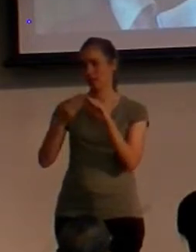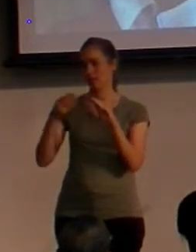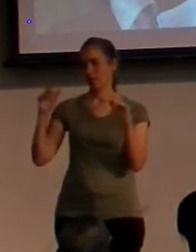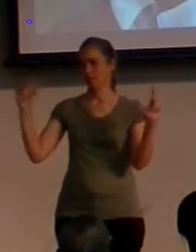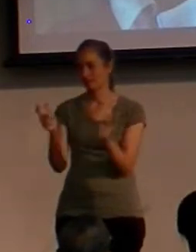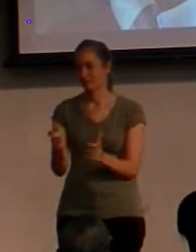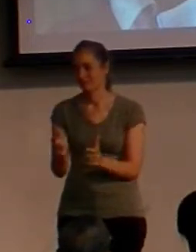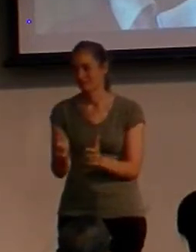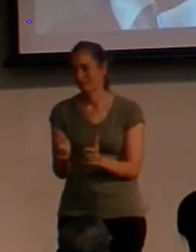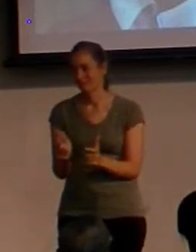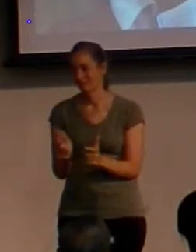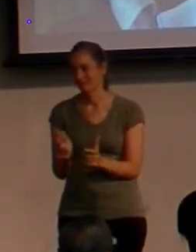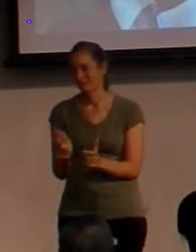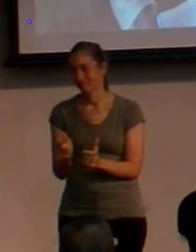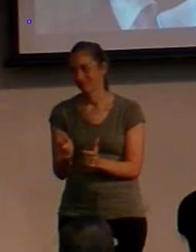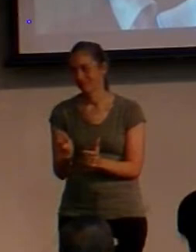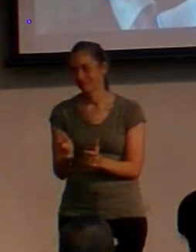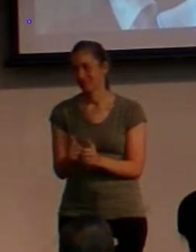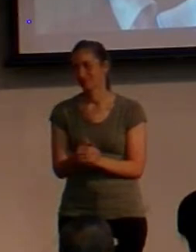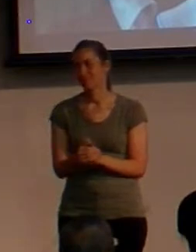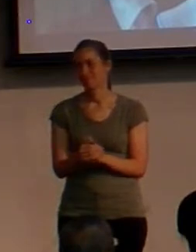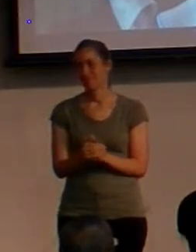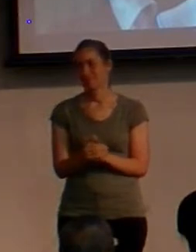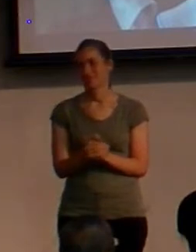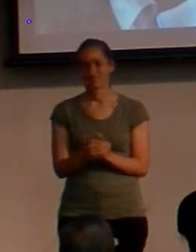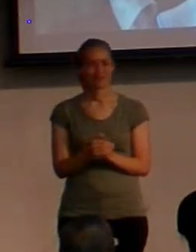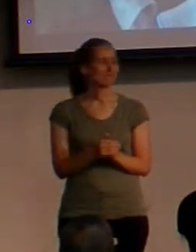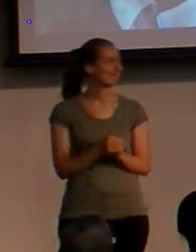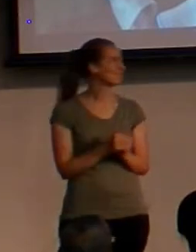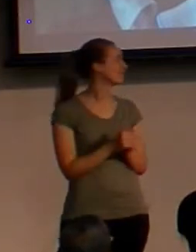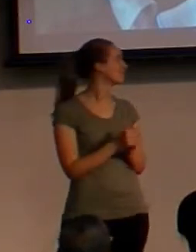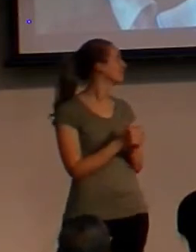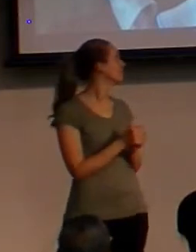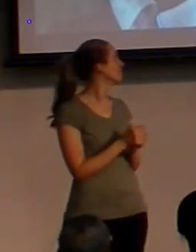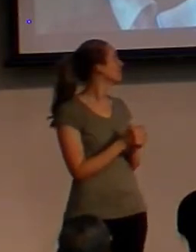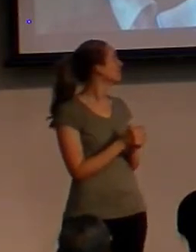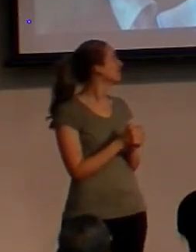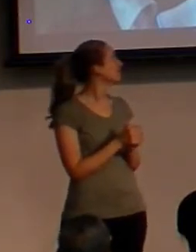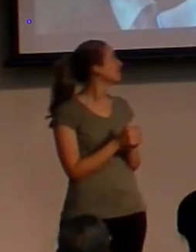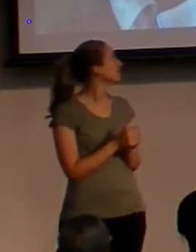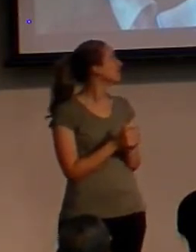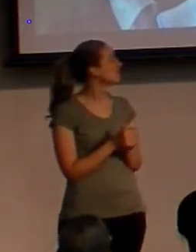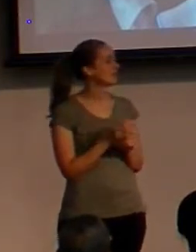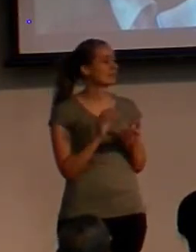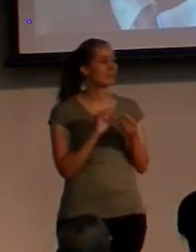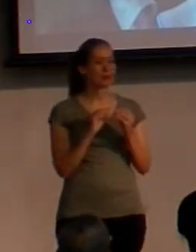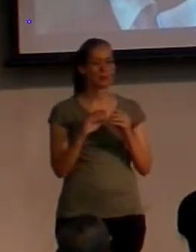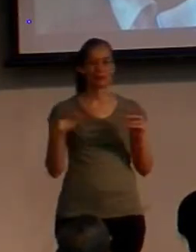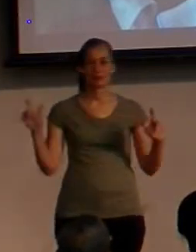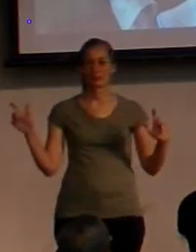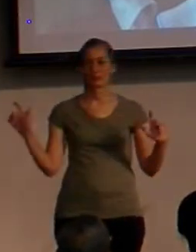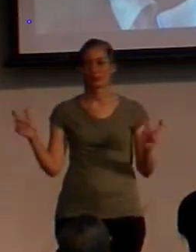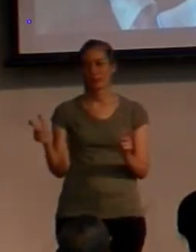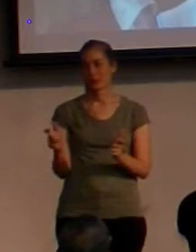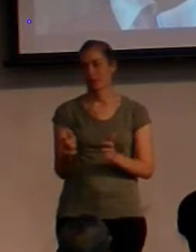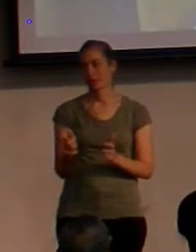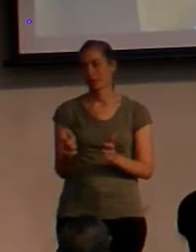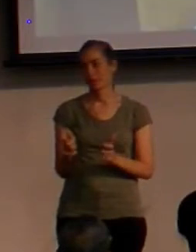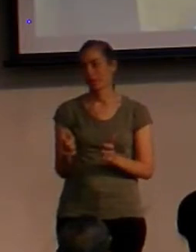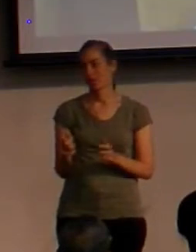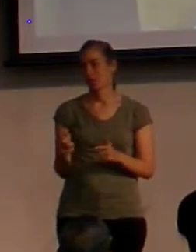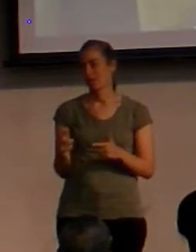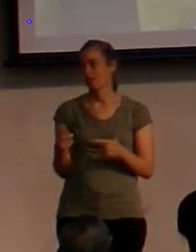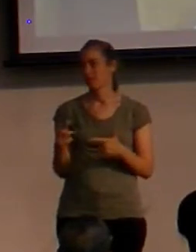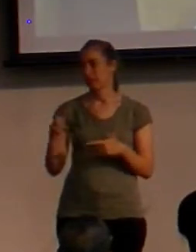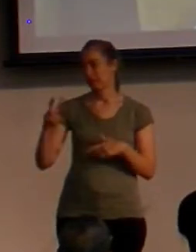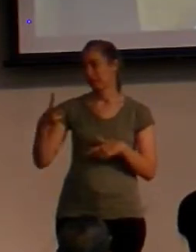down. My ear moved and I lost my. That number went down considerably. Even